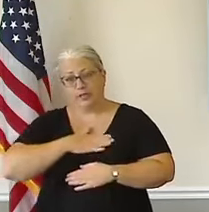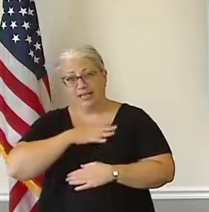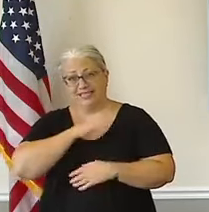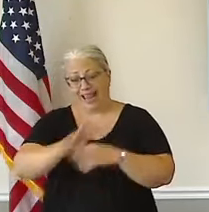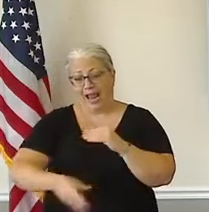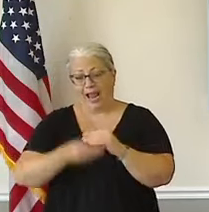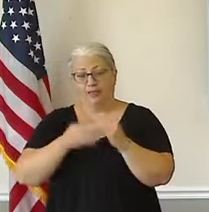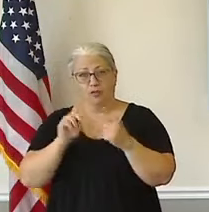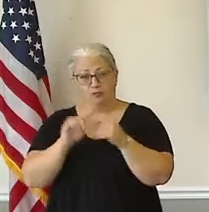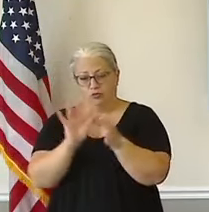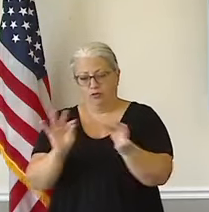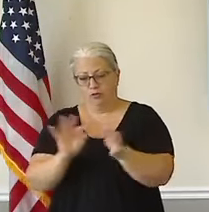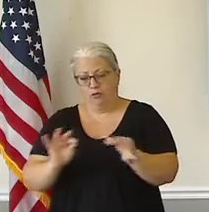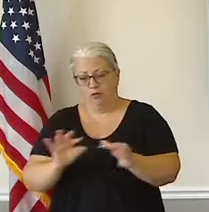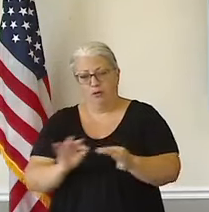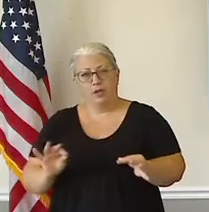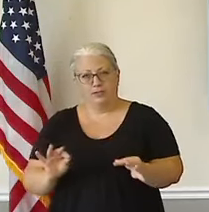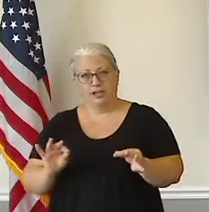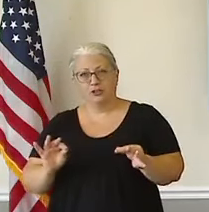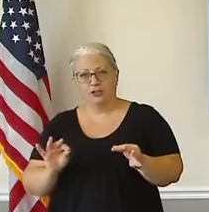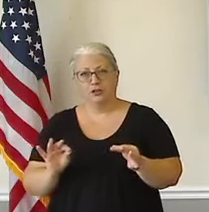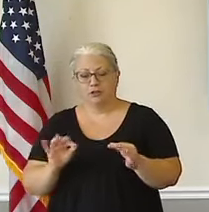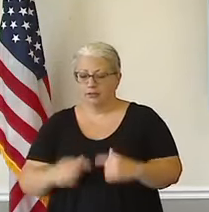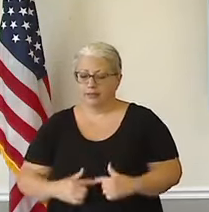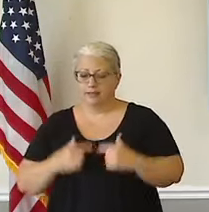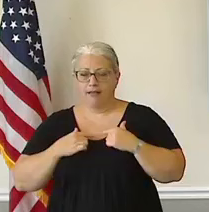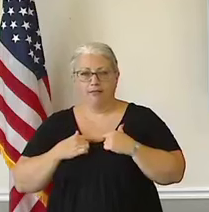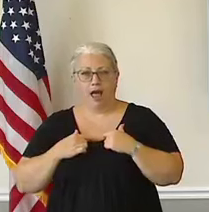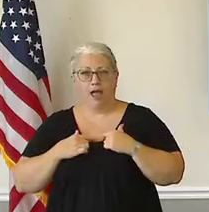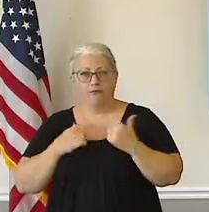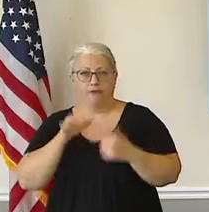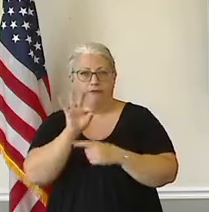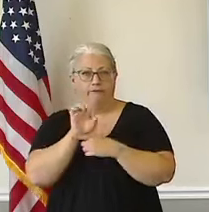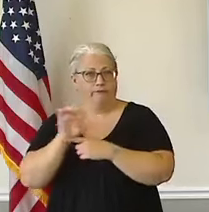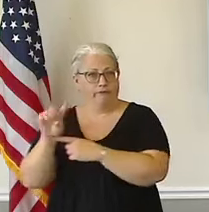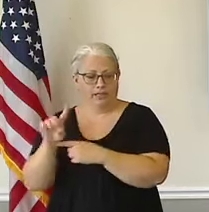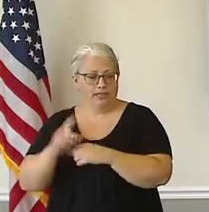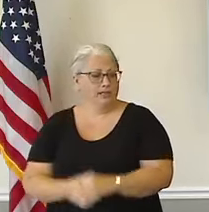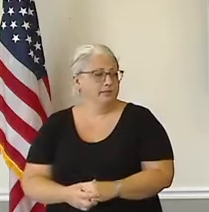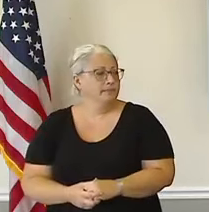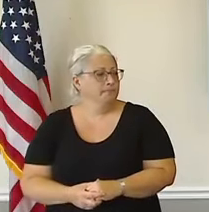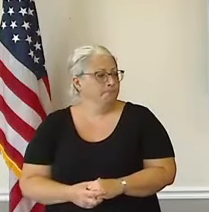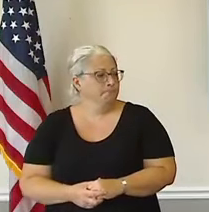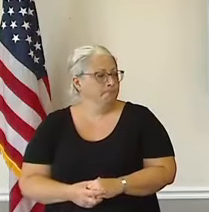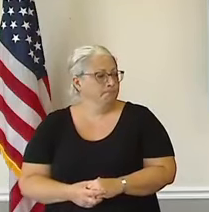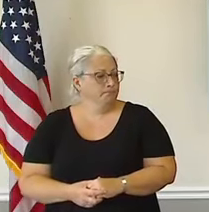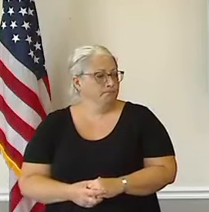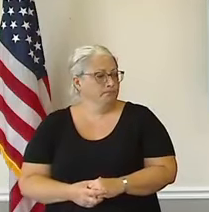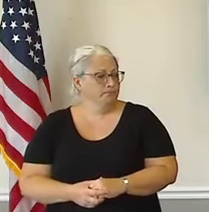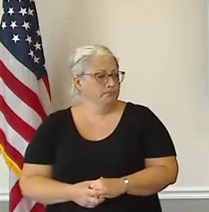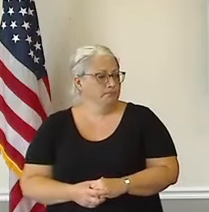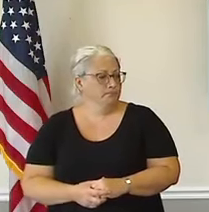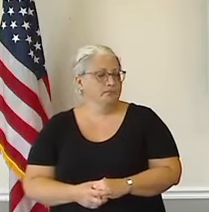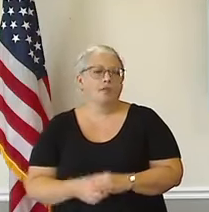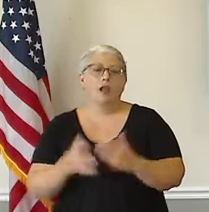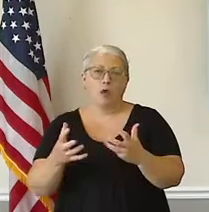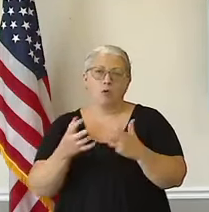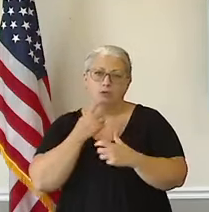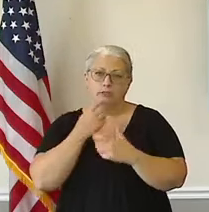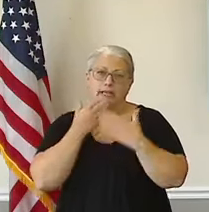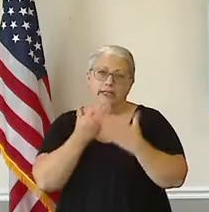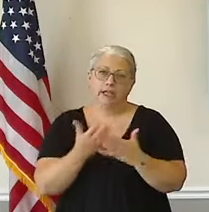the comment section below the live feed. I do want to, again, thank you all